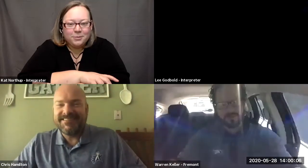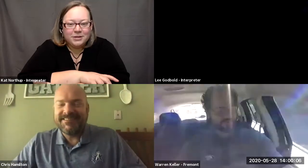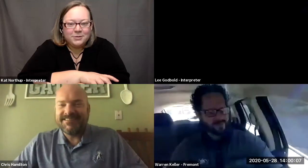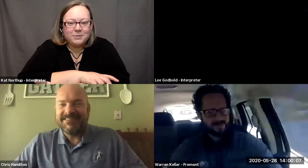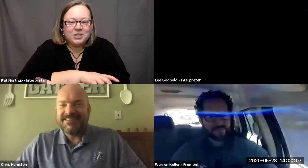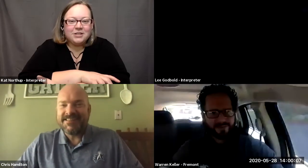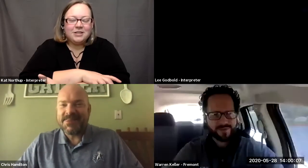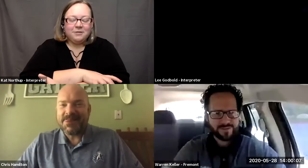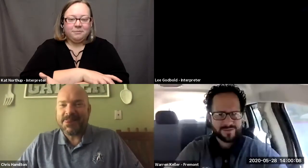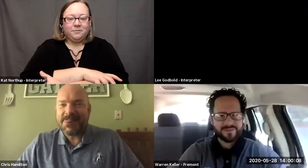was mentioned.